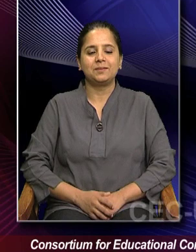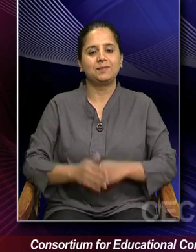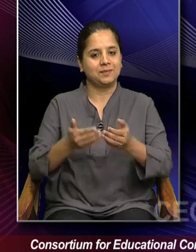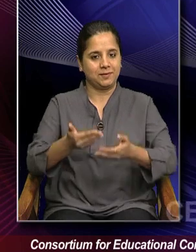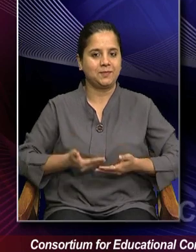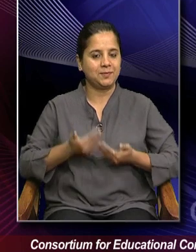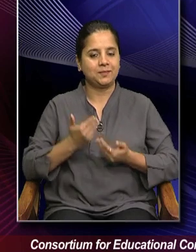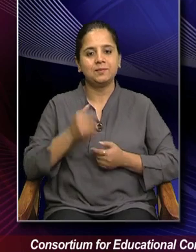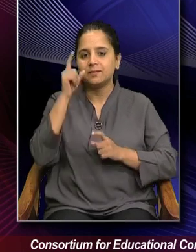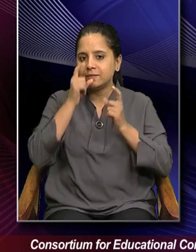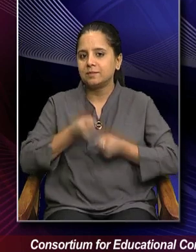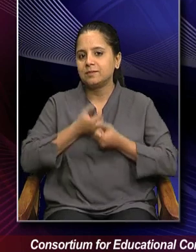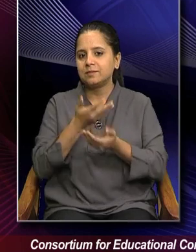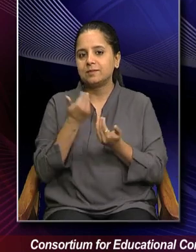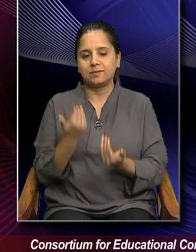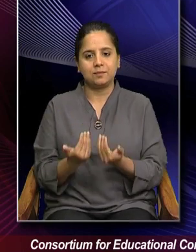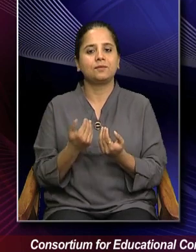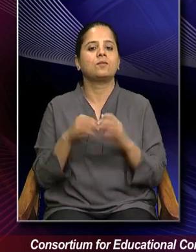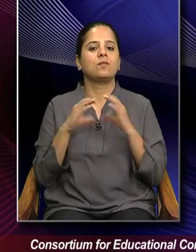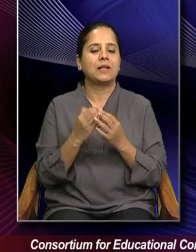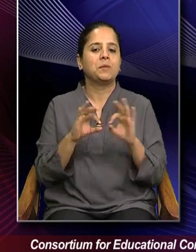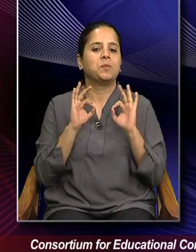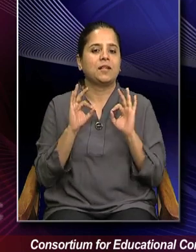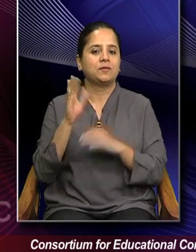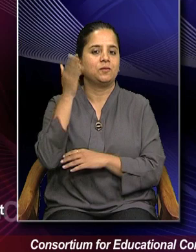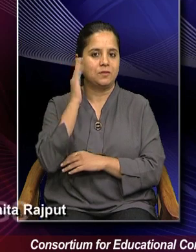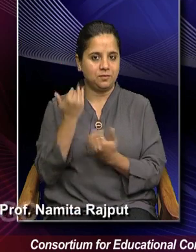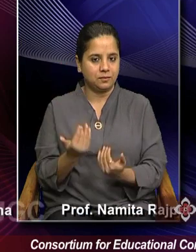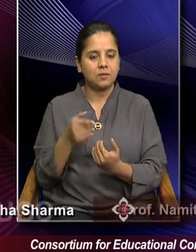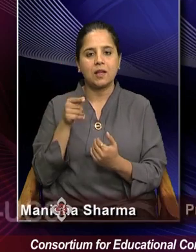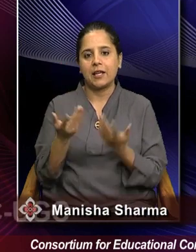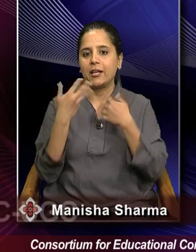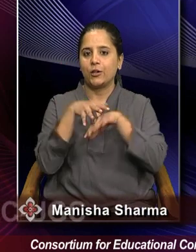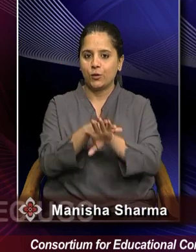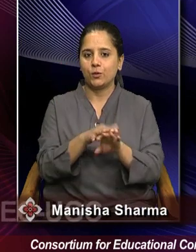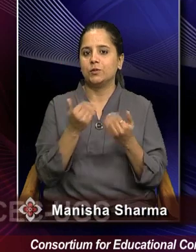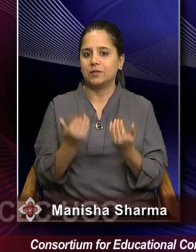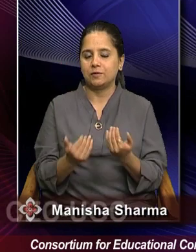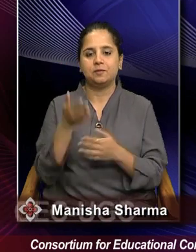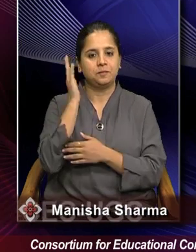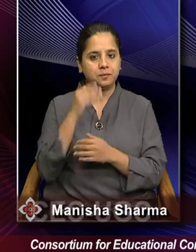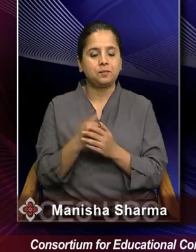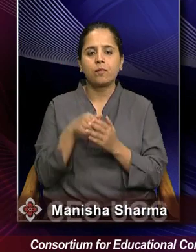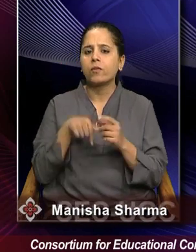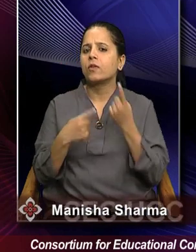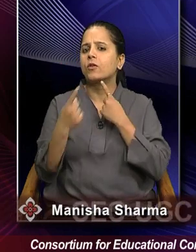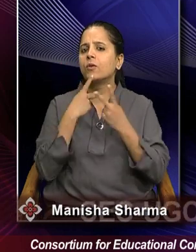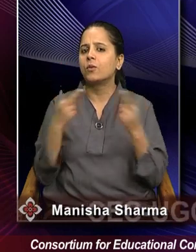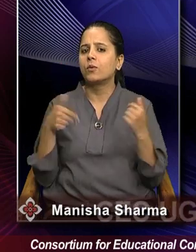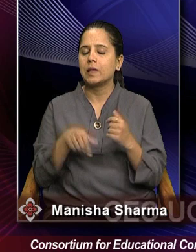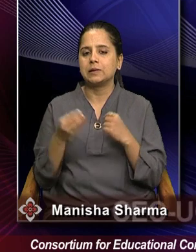Welcome to Symbolic Expression special lecture on inclusive series. Today we are going to talk on